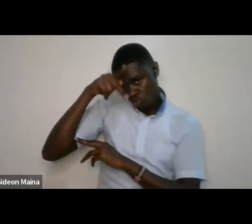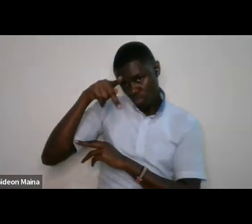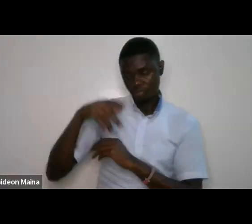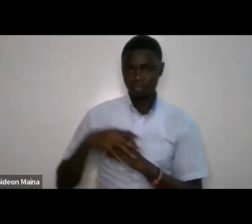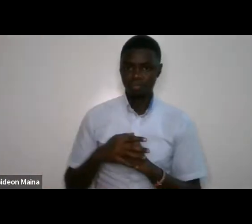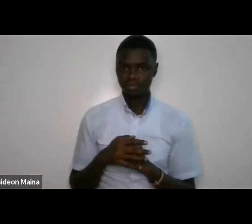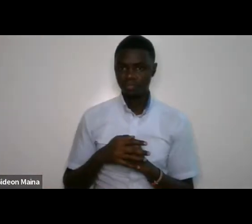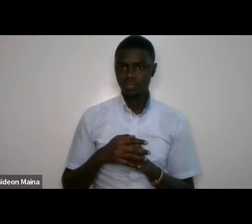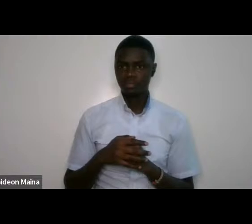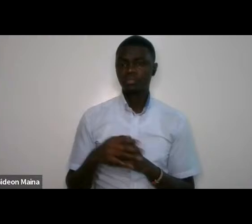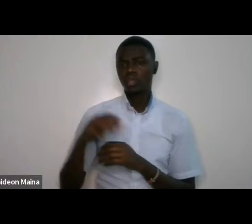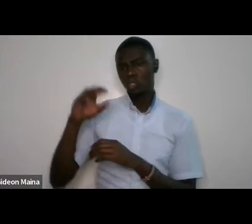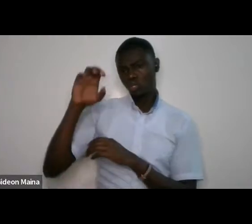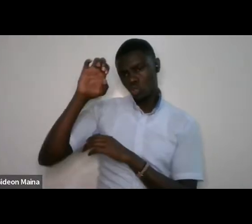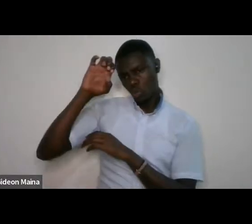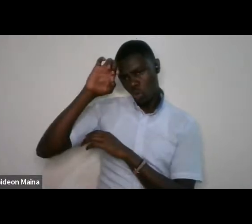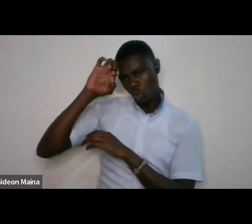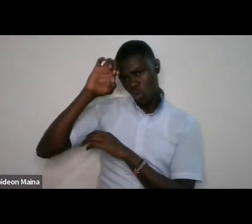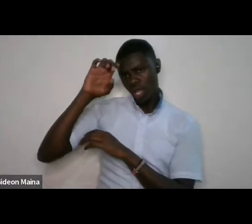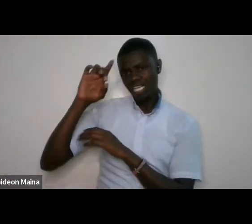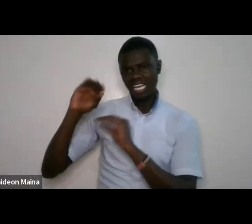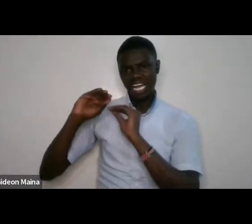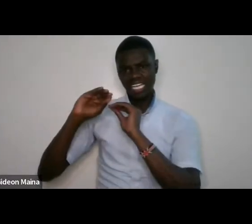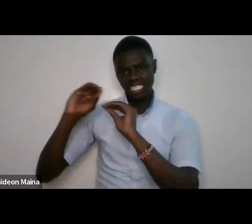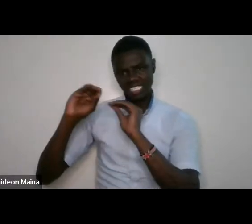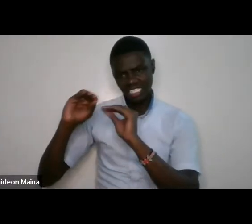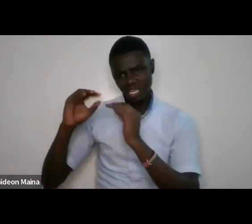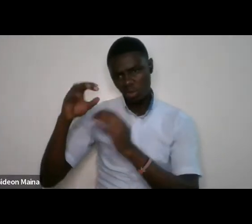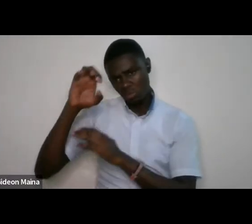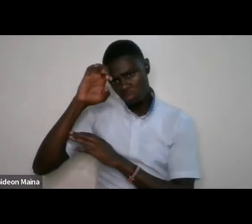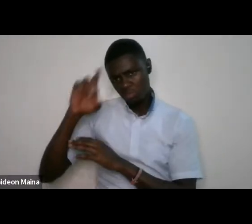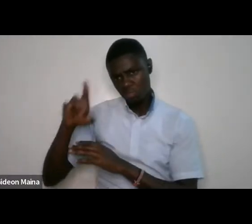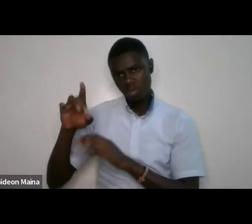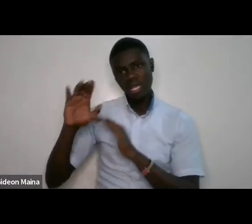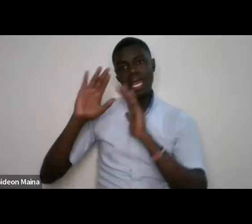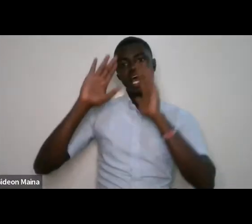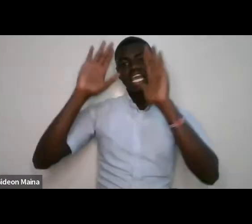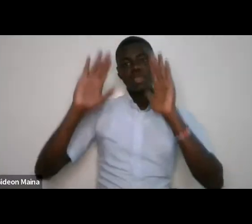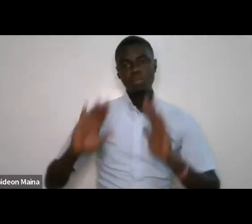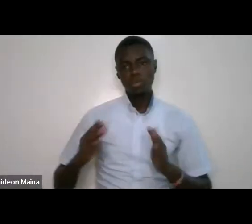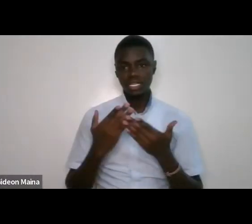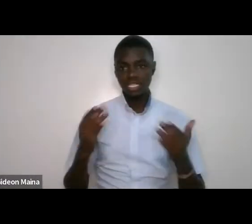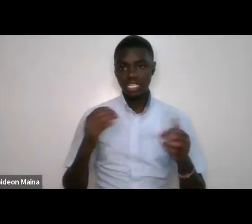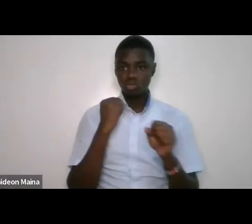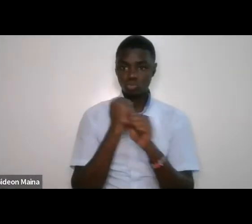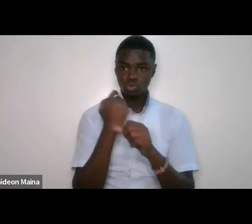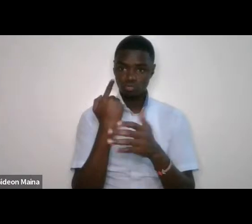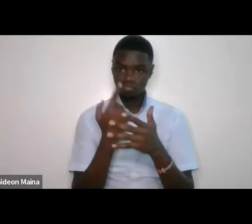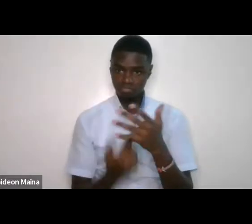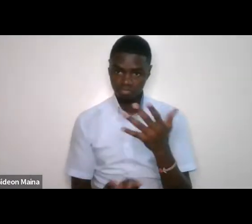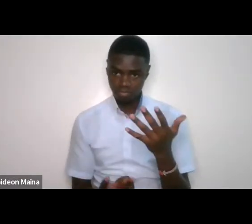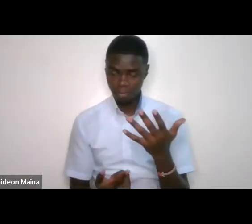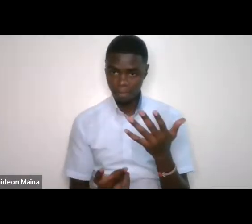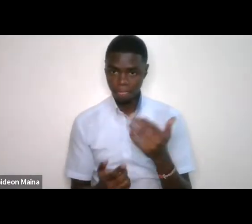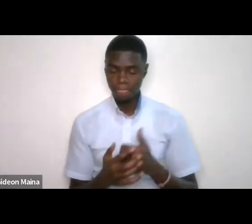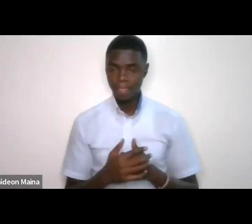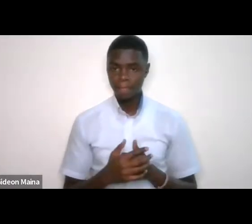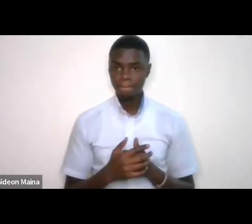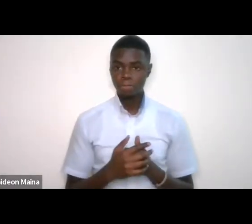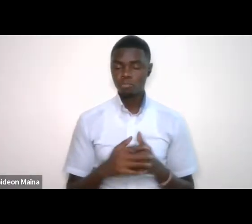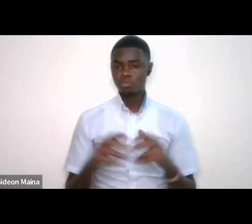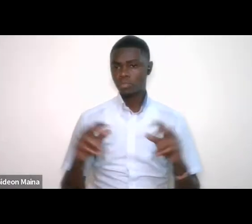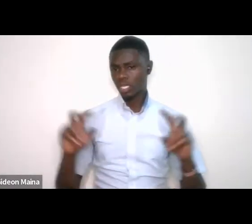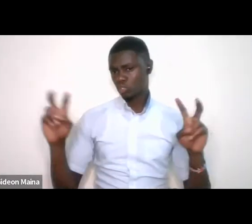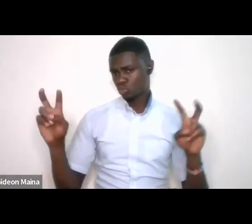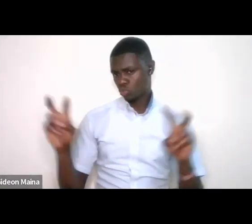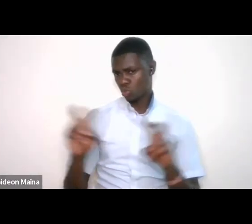As educationists, I think the most important thing to do is to look at the learner